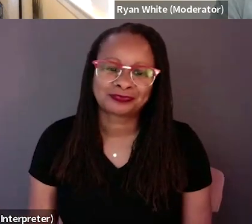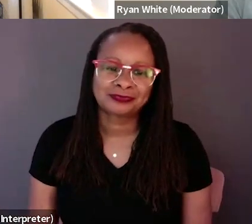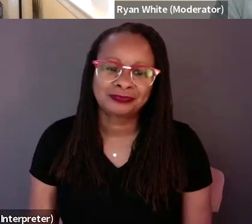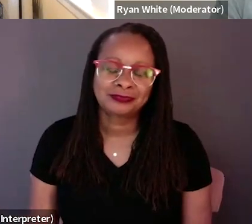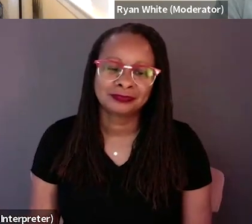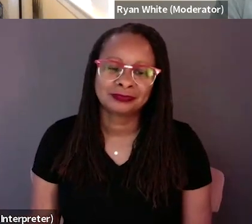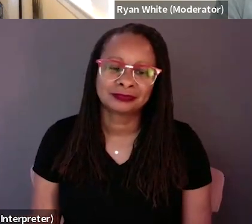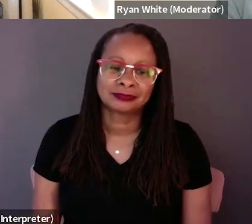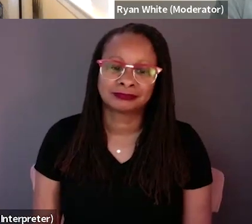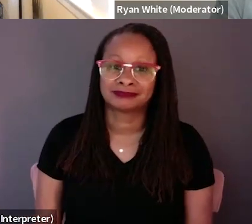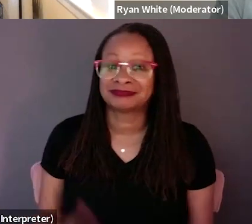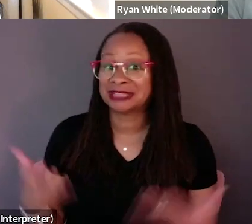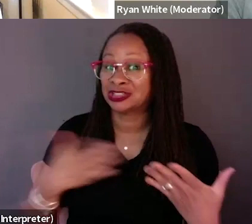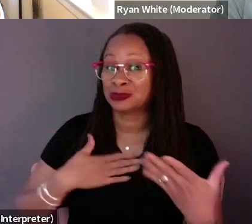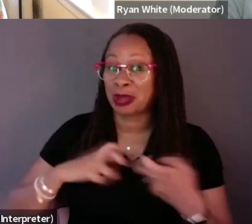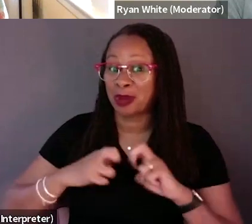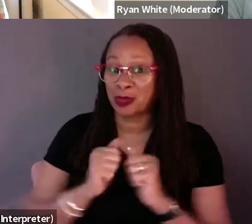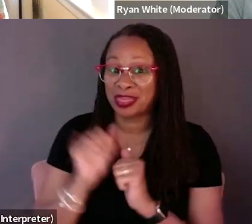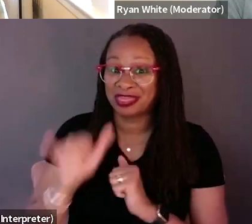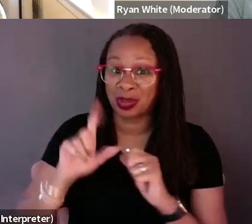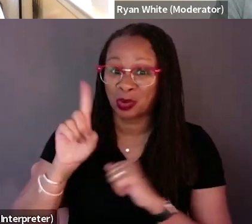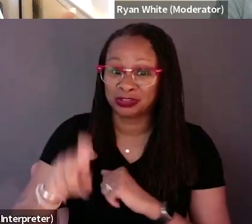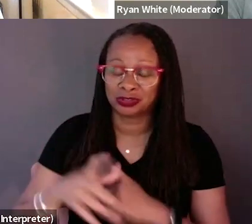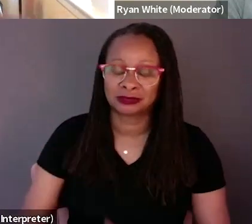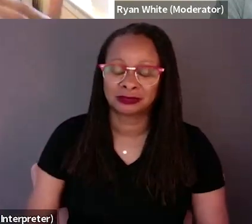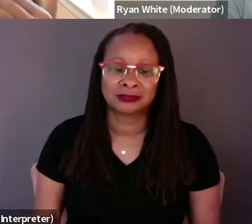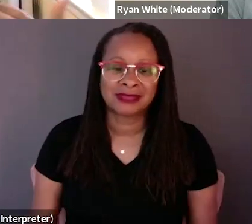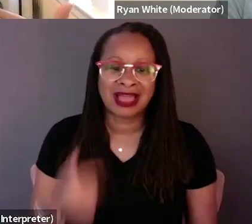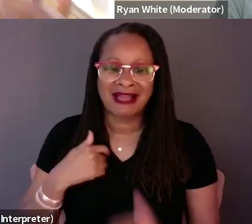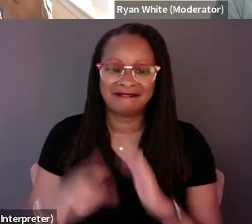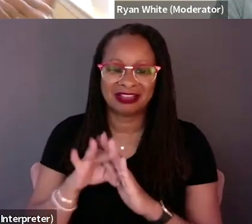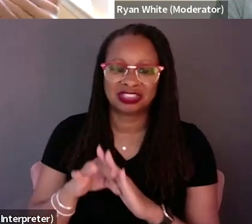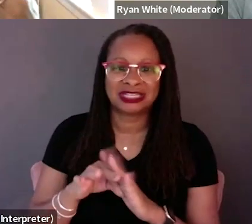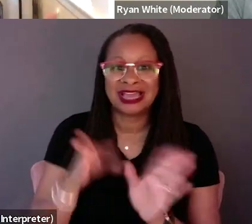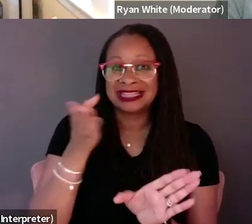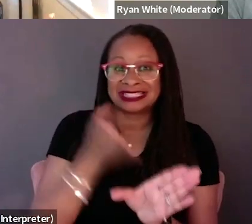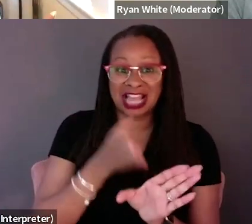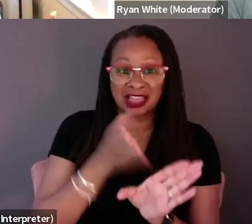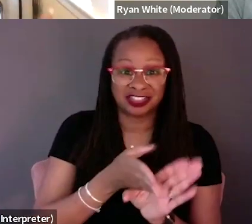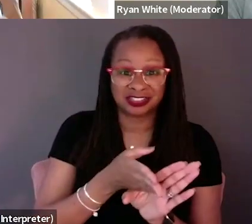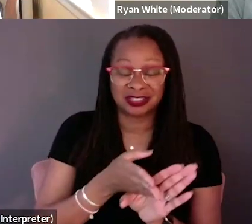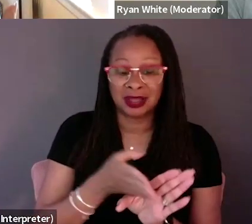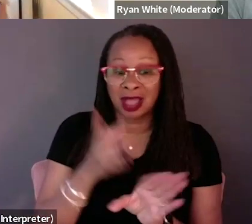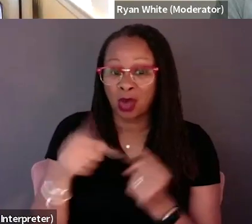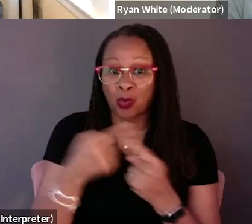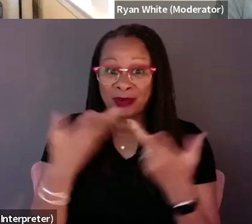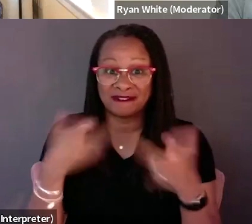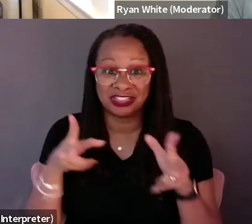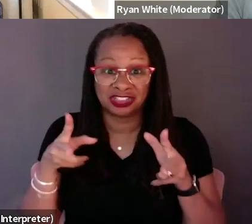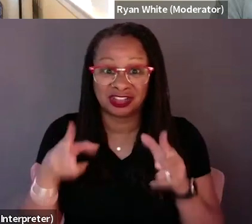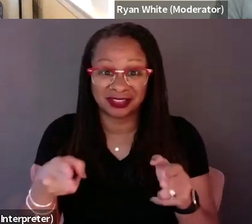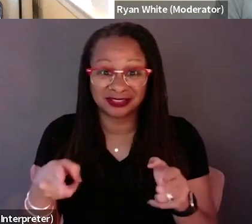I am now here's my problem with this question. I find, I don't know if you do, psychologically, once we've